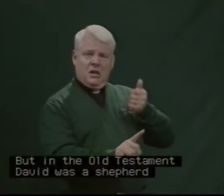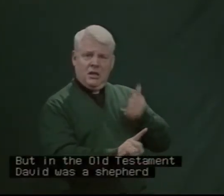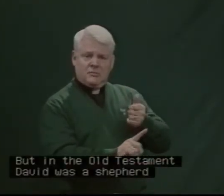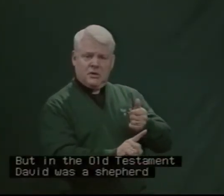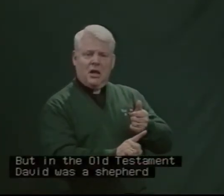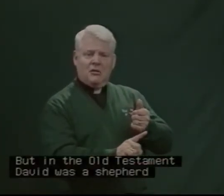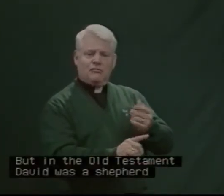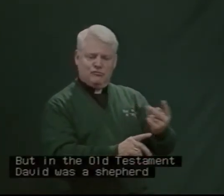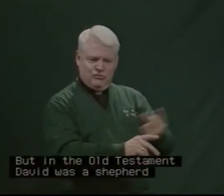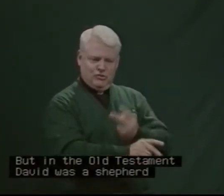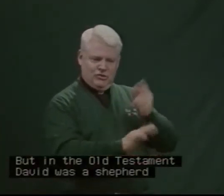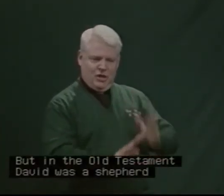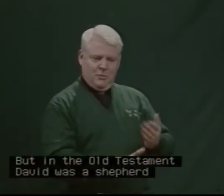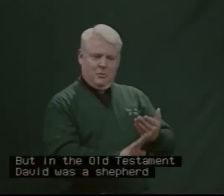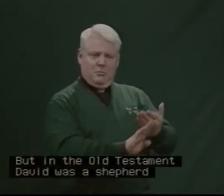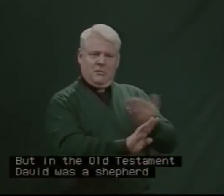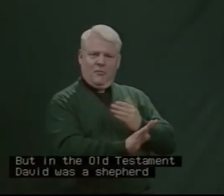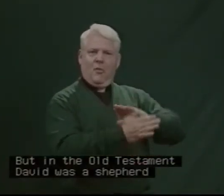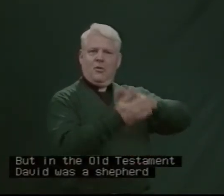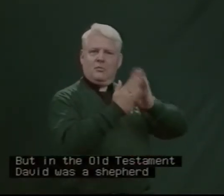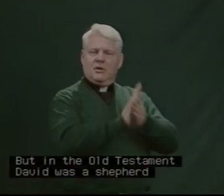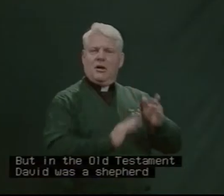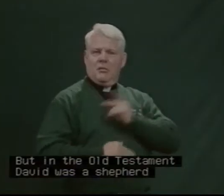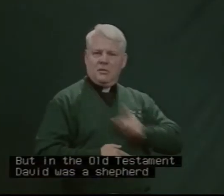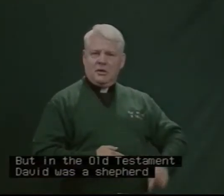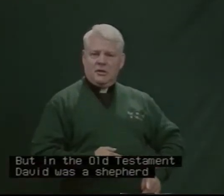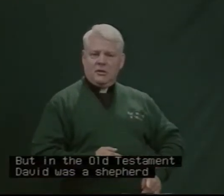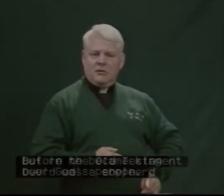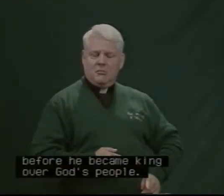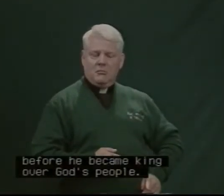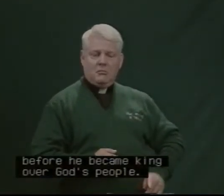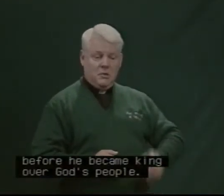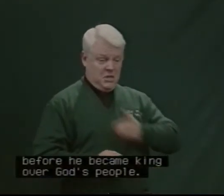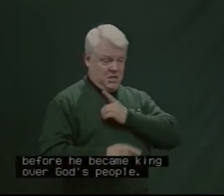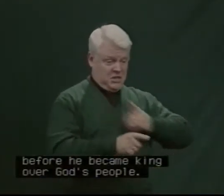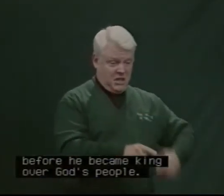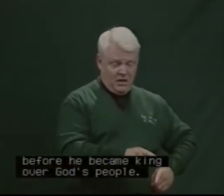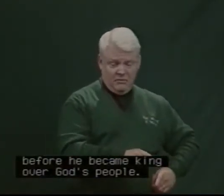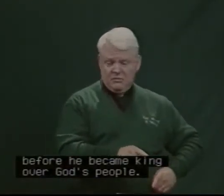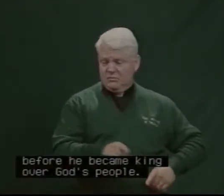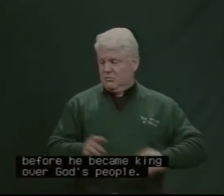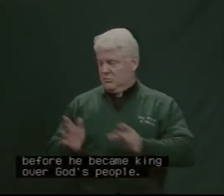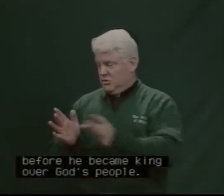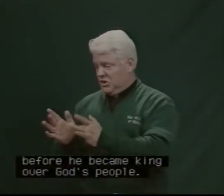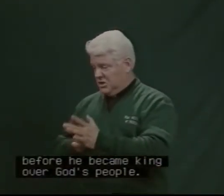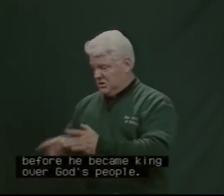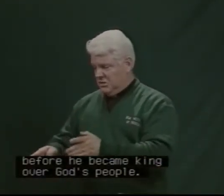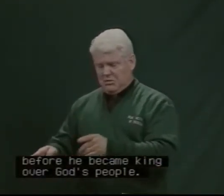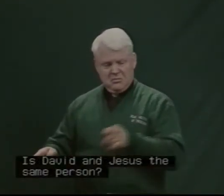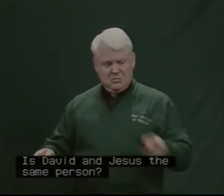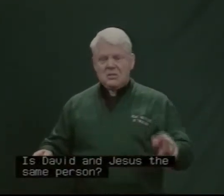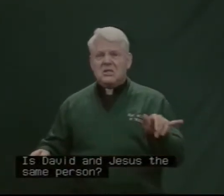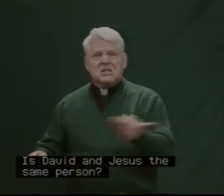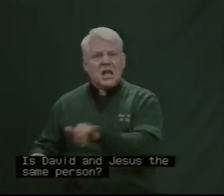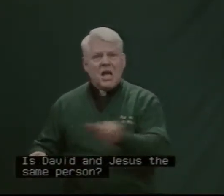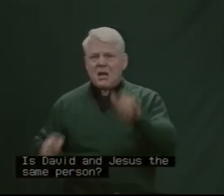But in the Old Testament, David was a shepherd. Before he became king over God's people.